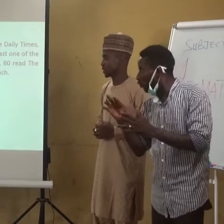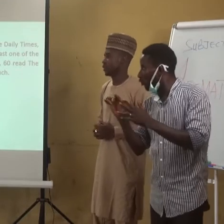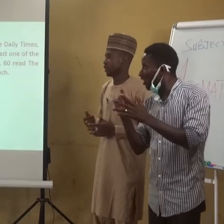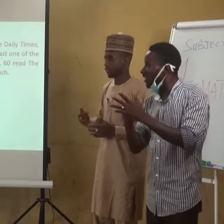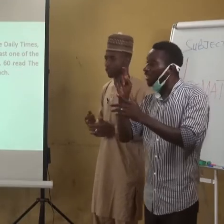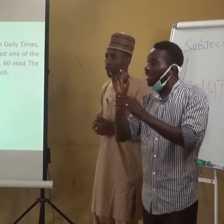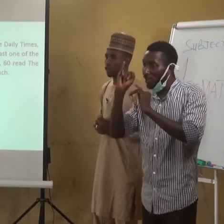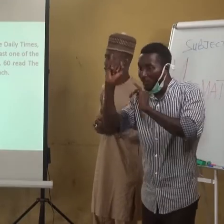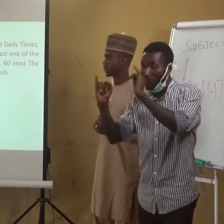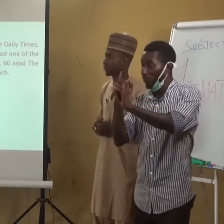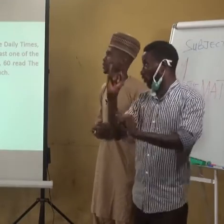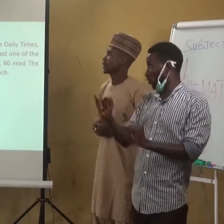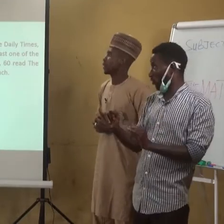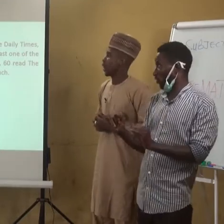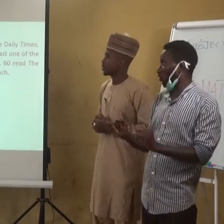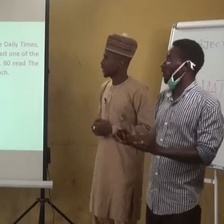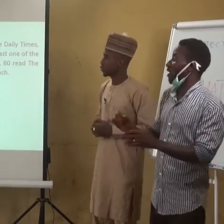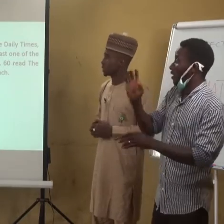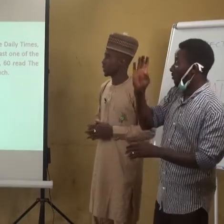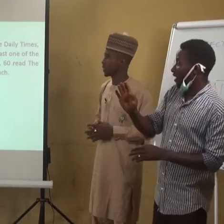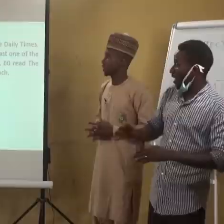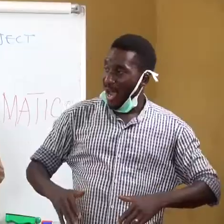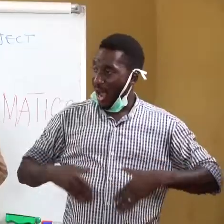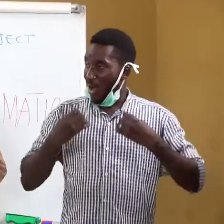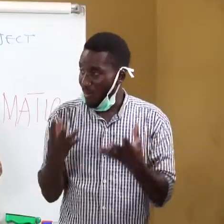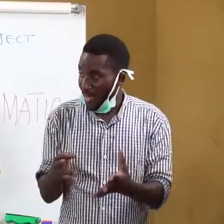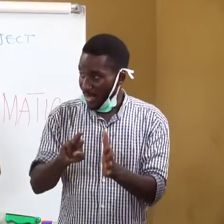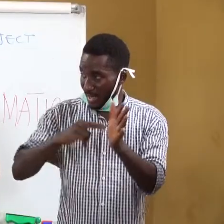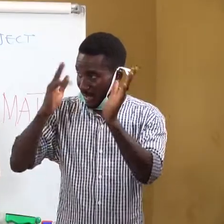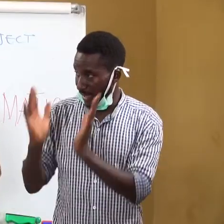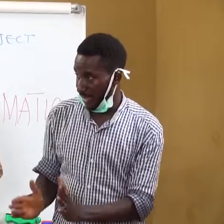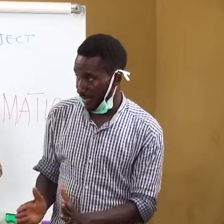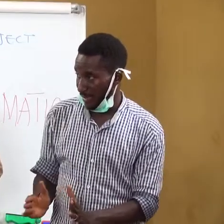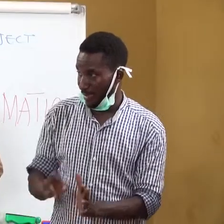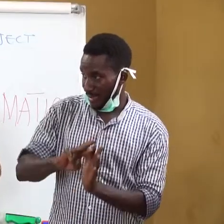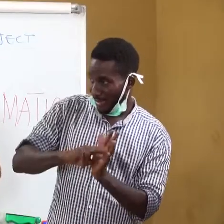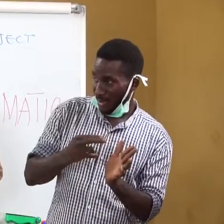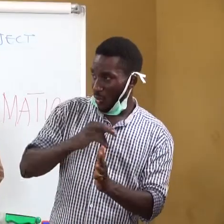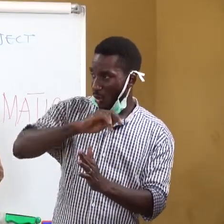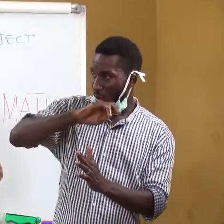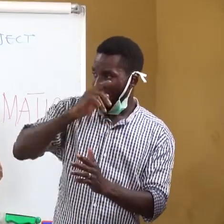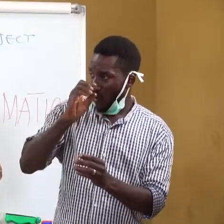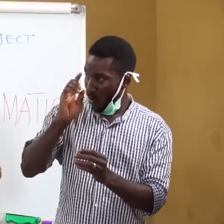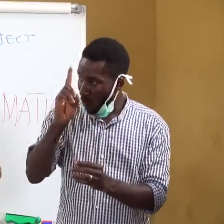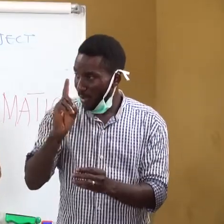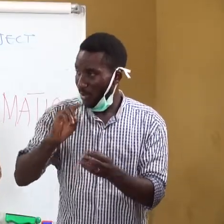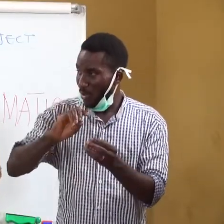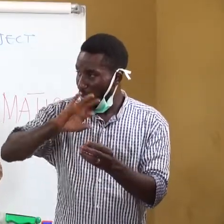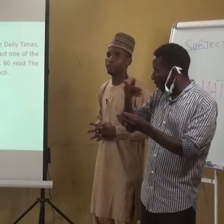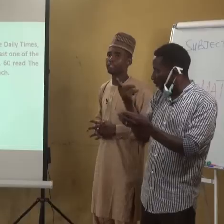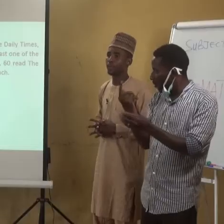only. It is a wire question. I will take the question again. In a survey of